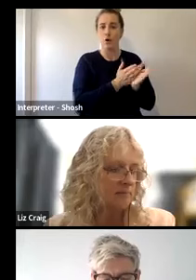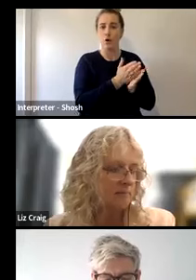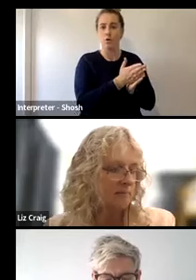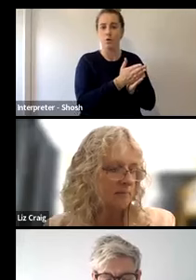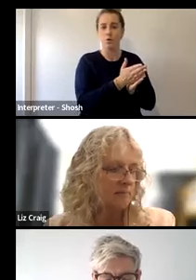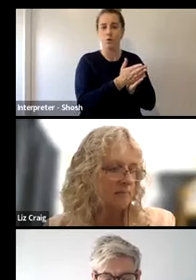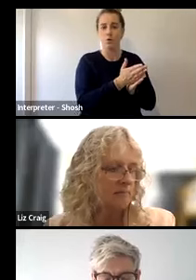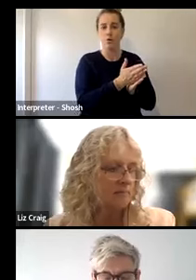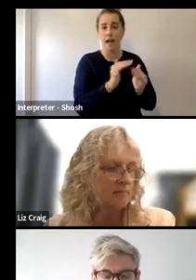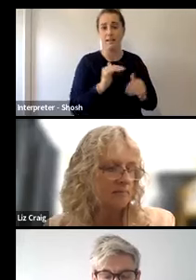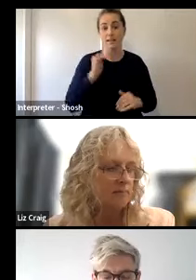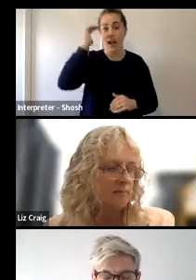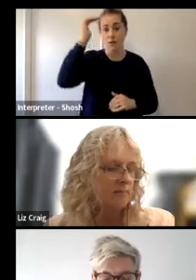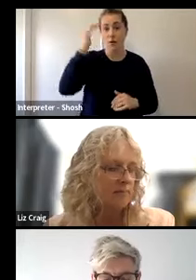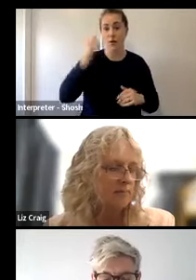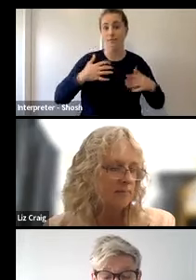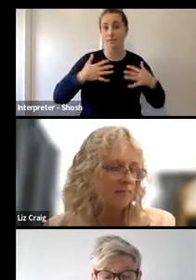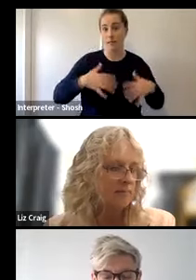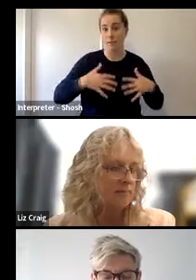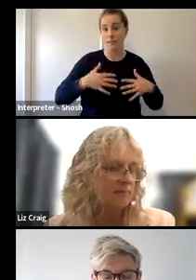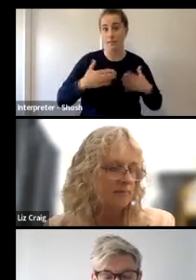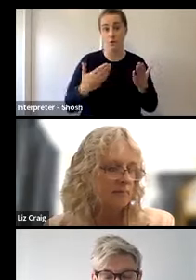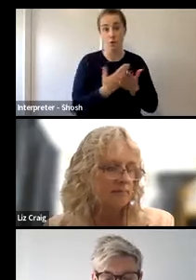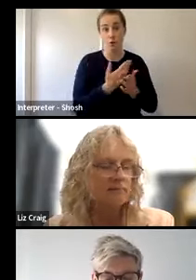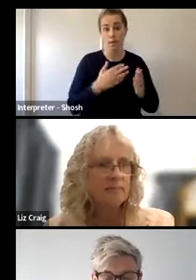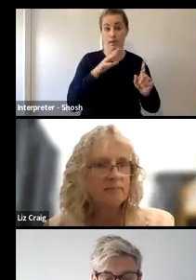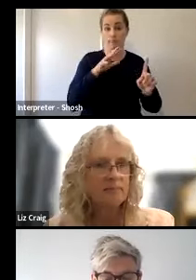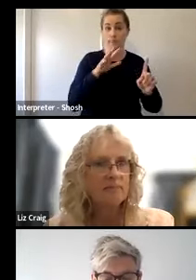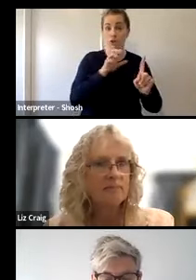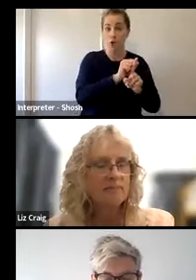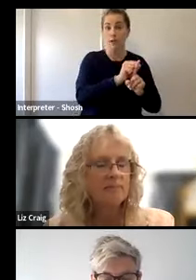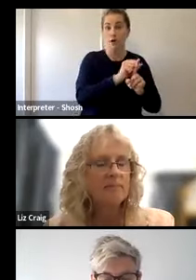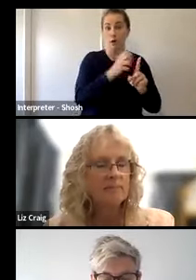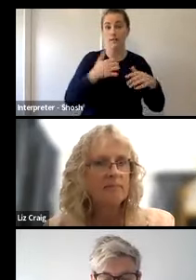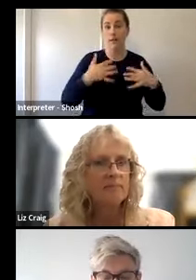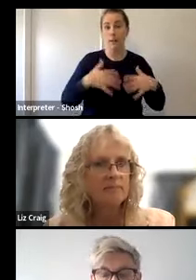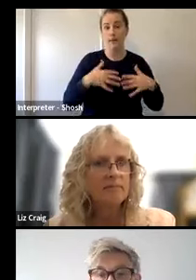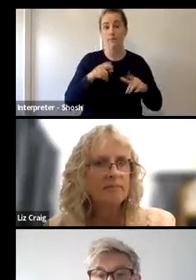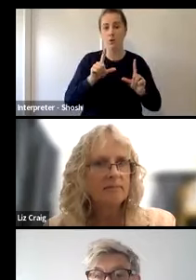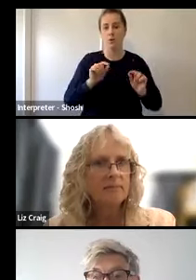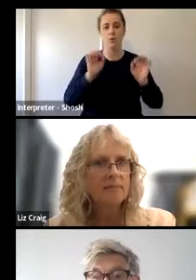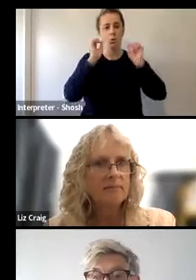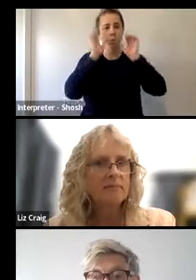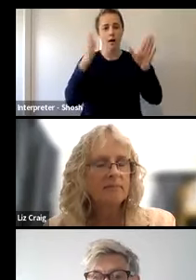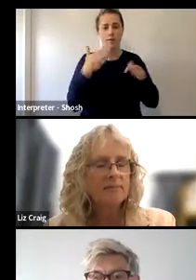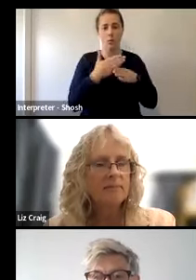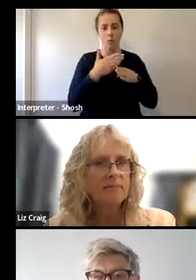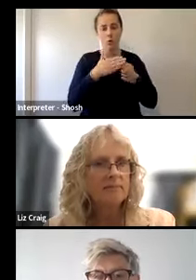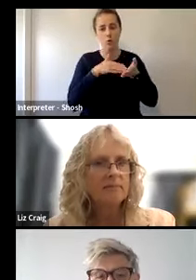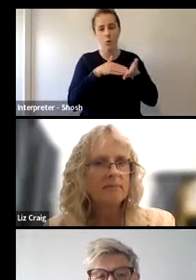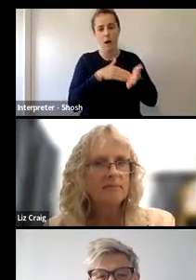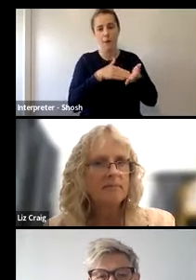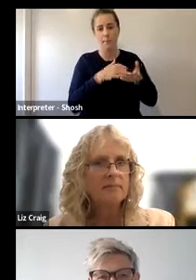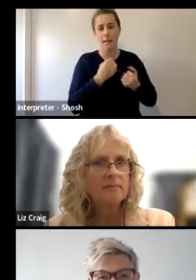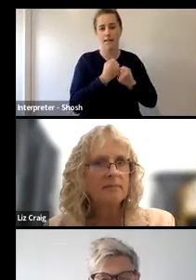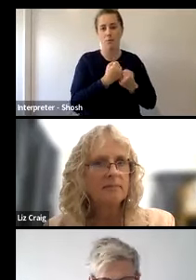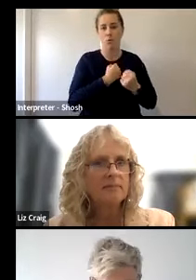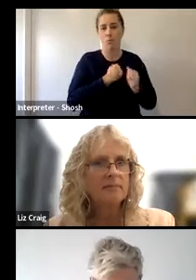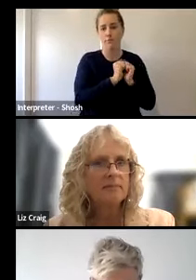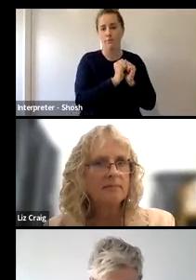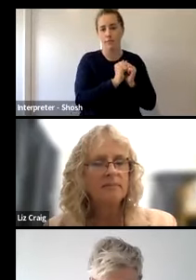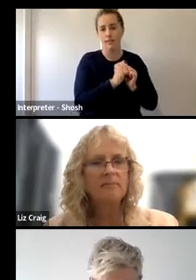as an adult, being newly diagnosed with epilepsy, and you did some wonderful work to help and support her